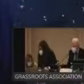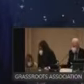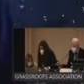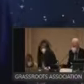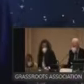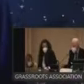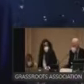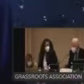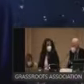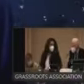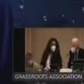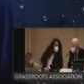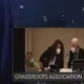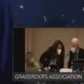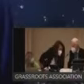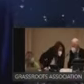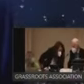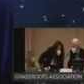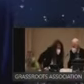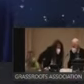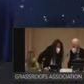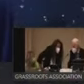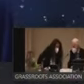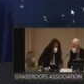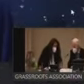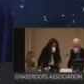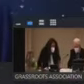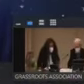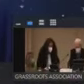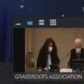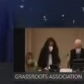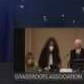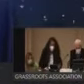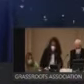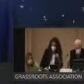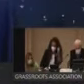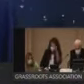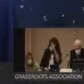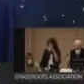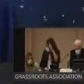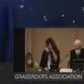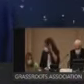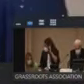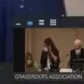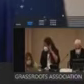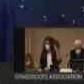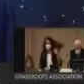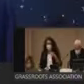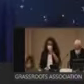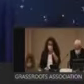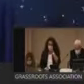presentation by saying, first of all, thank you again for the invitation. But I want to use this opportunity